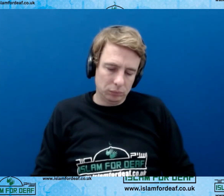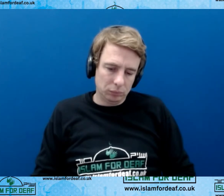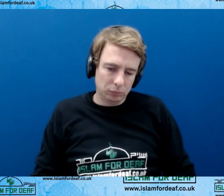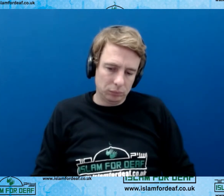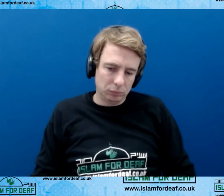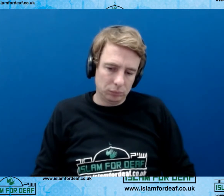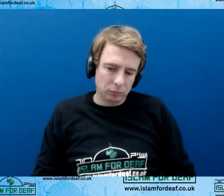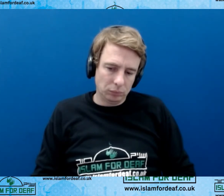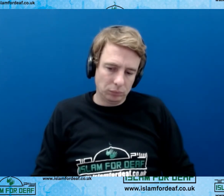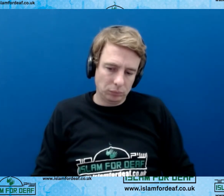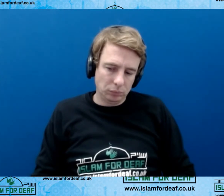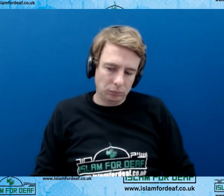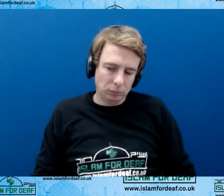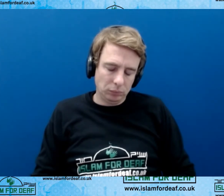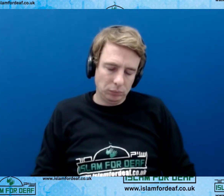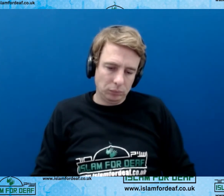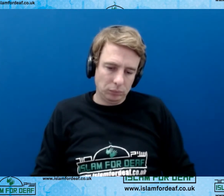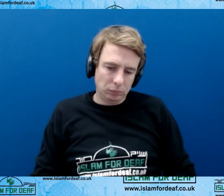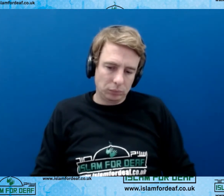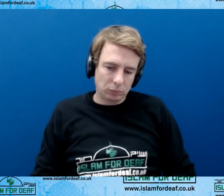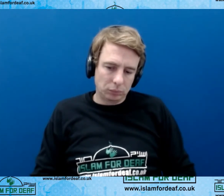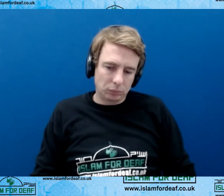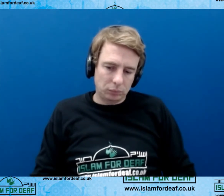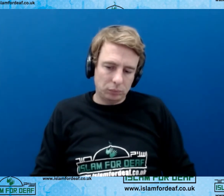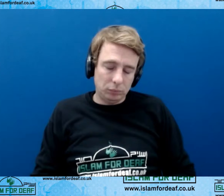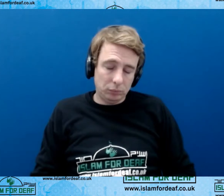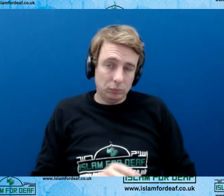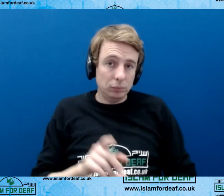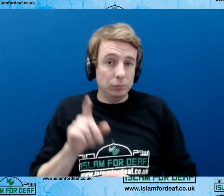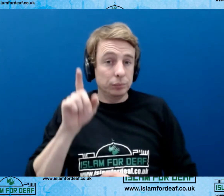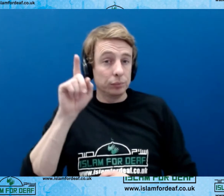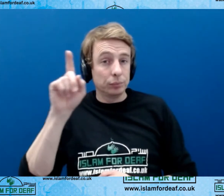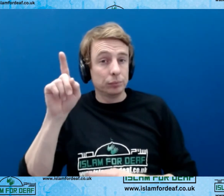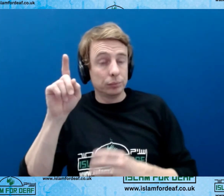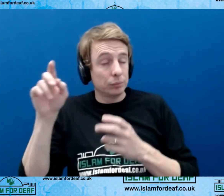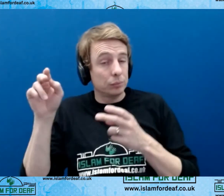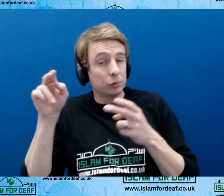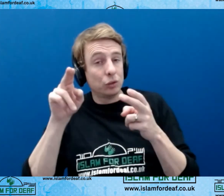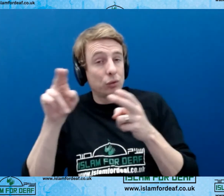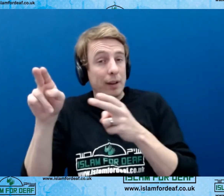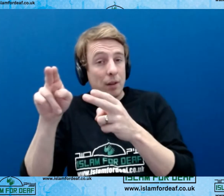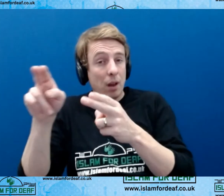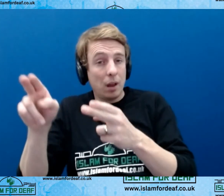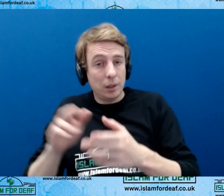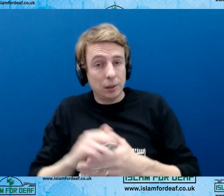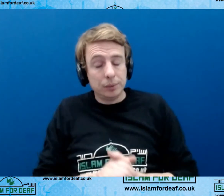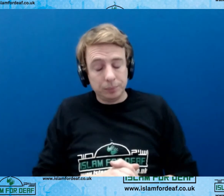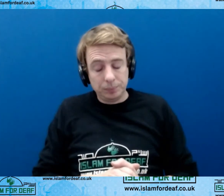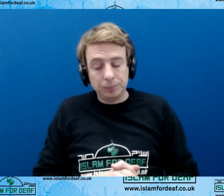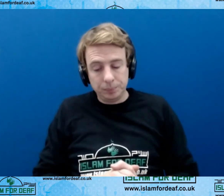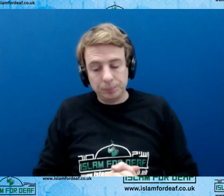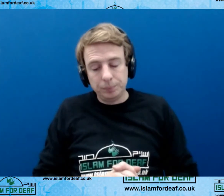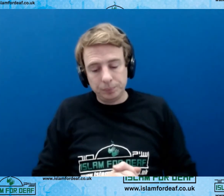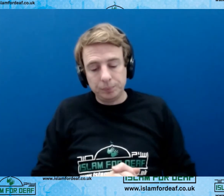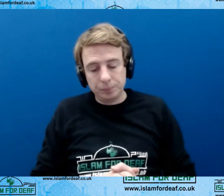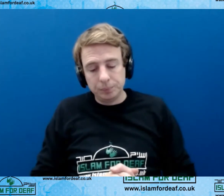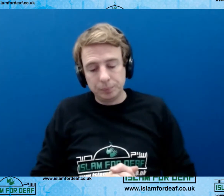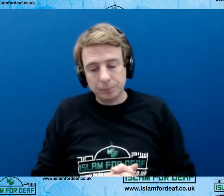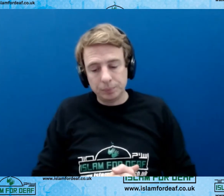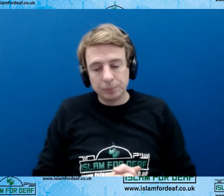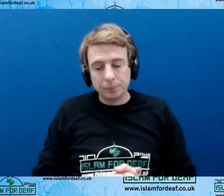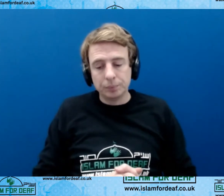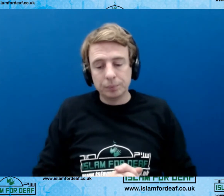And this river in paradise, it fills and it flows into